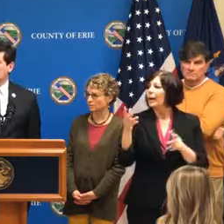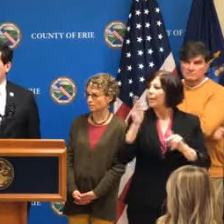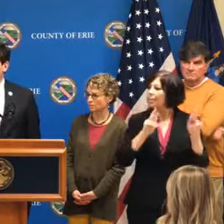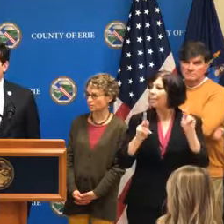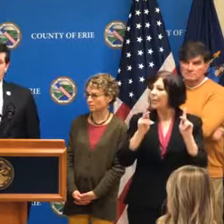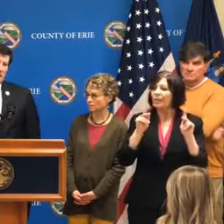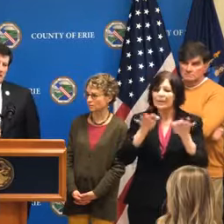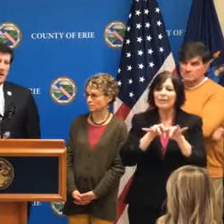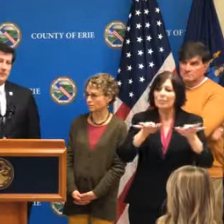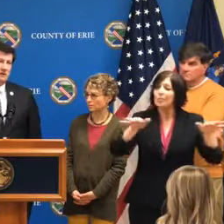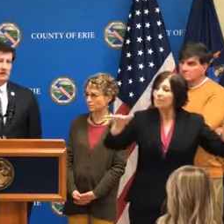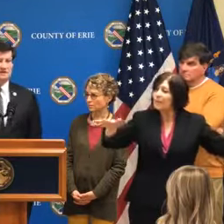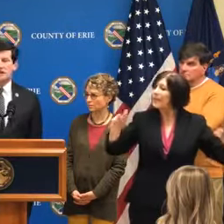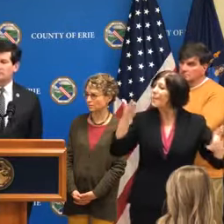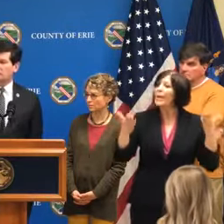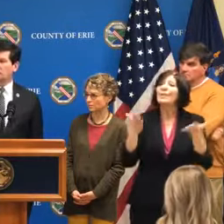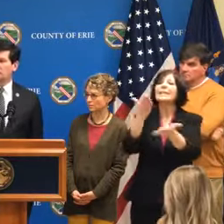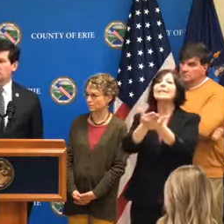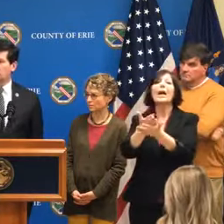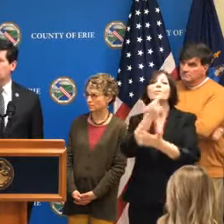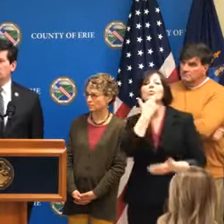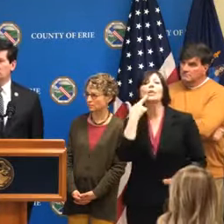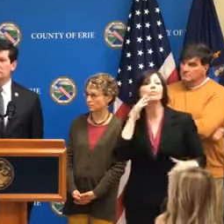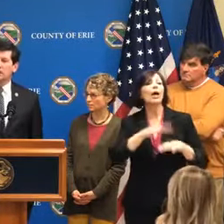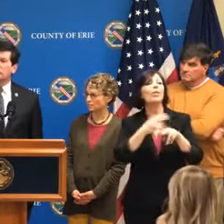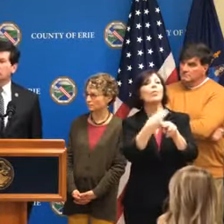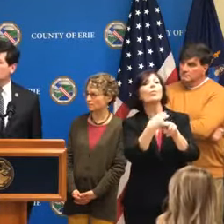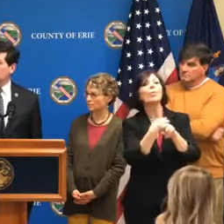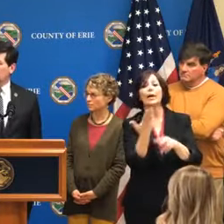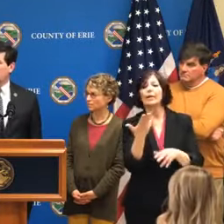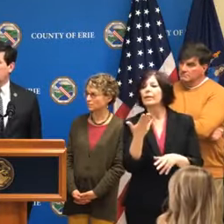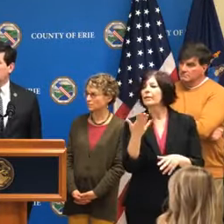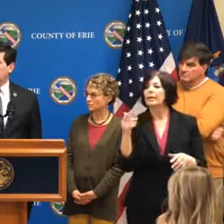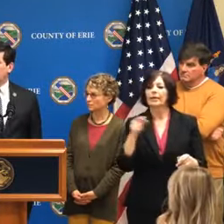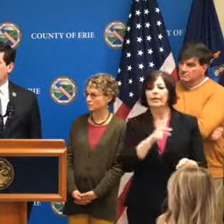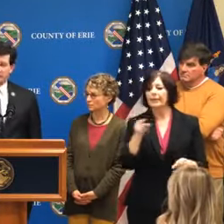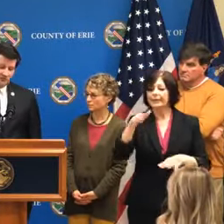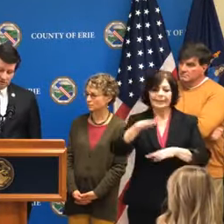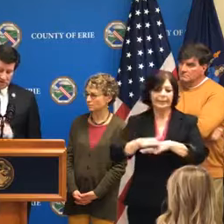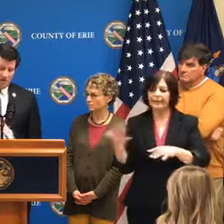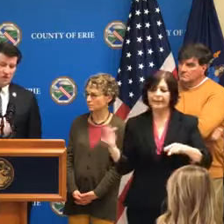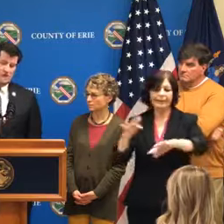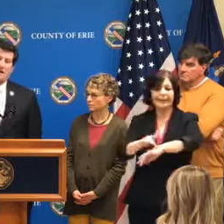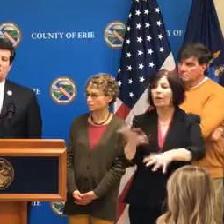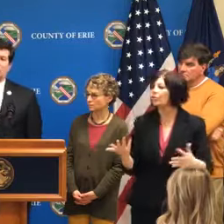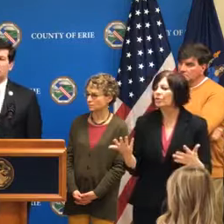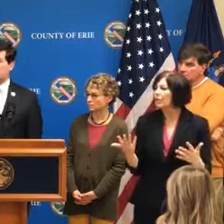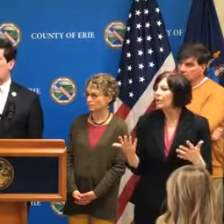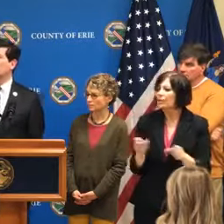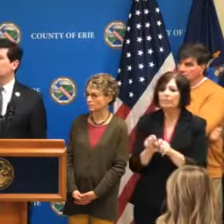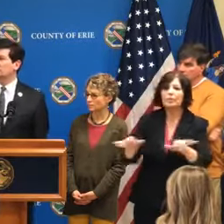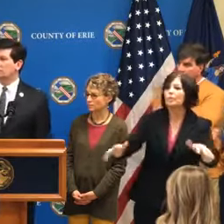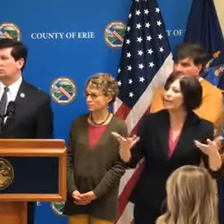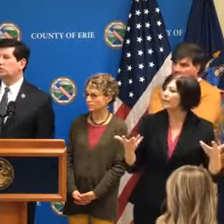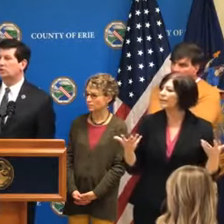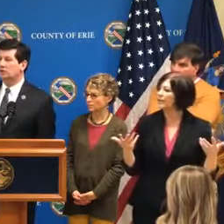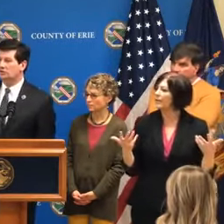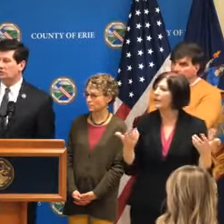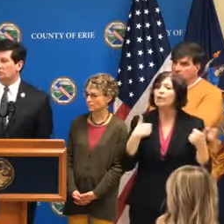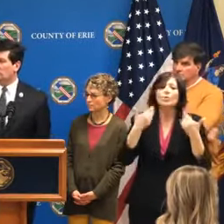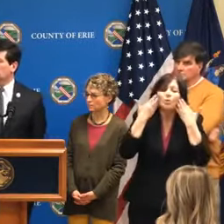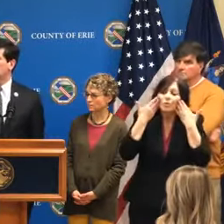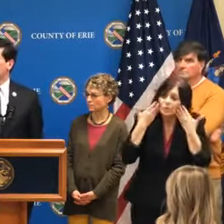identifying it. And they may have stopped at a rest stop somewhere on the thruway where someone else from New York stopped and touched that countertop at the McDonald's or the Burger